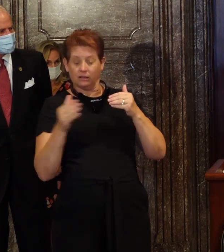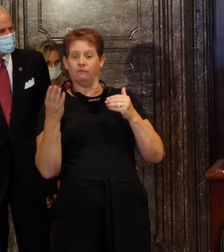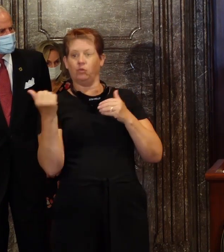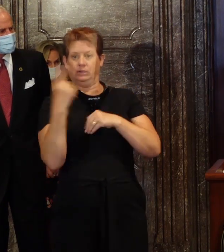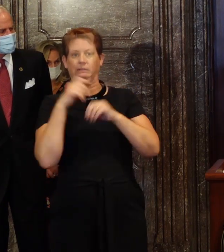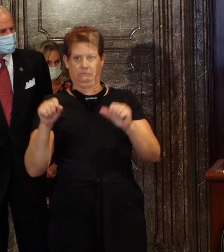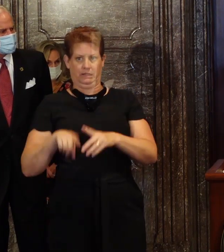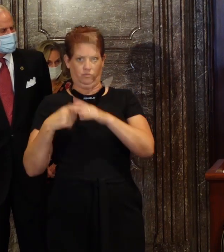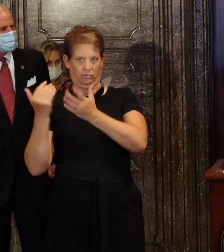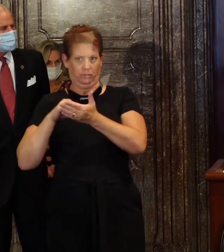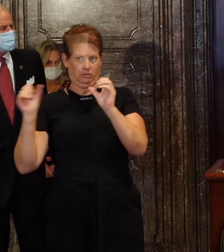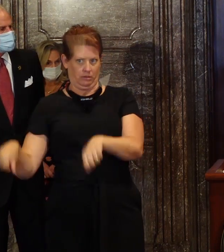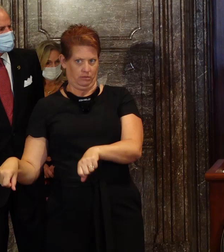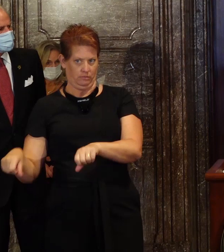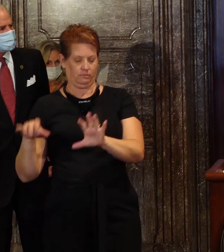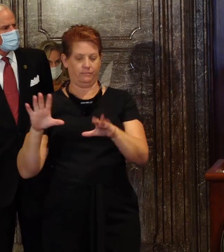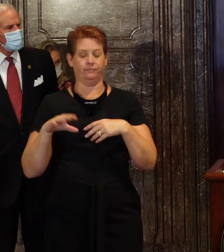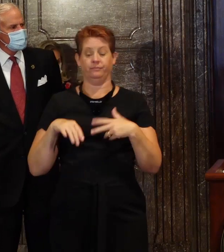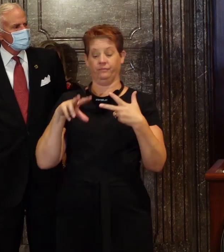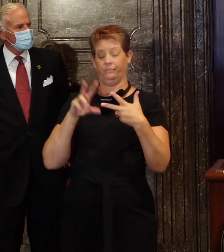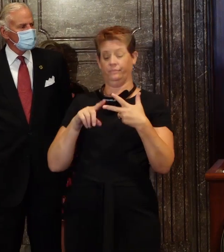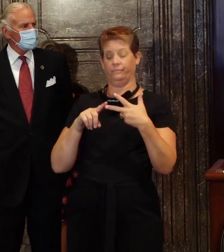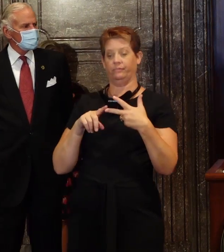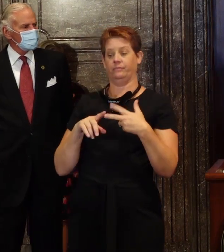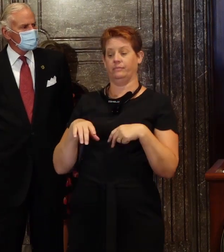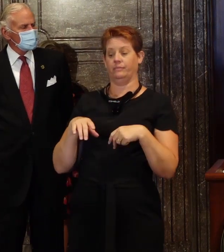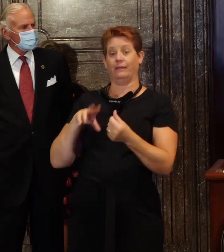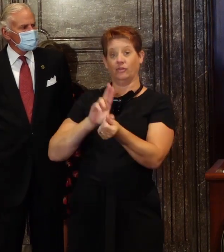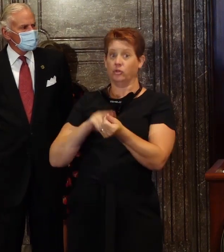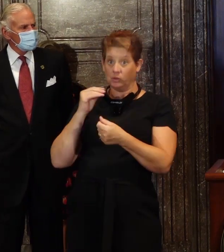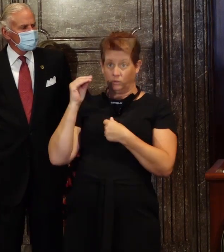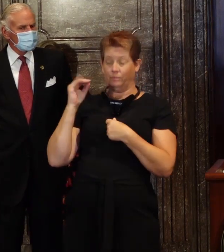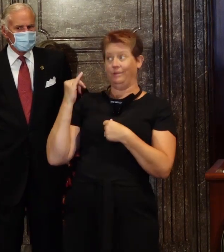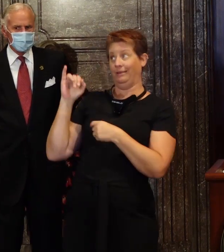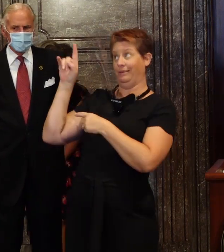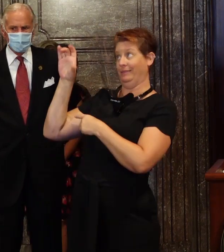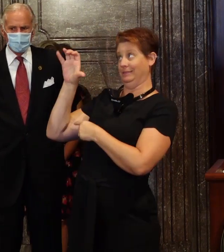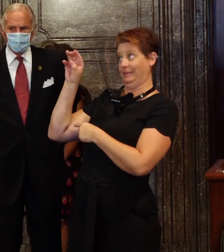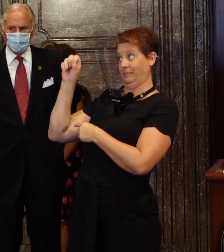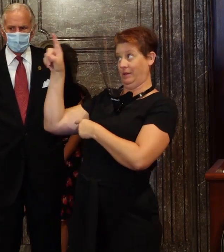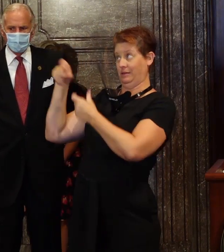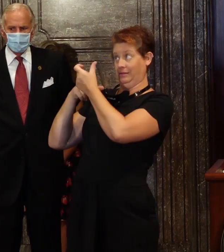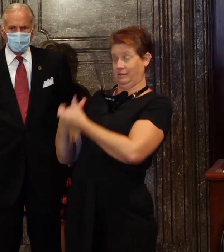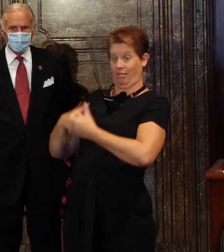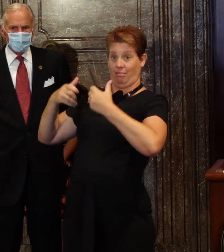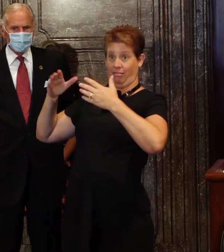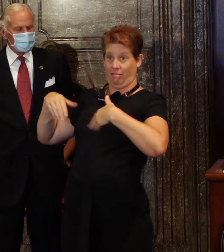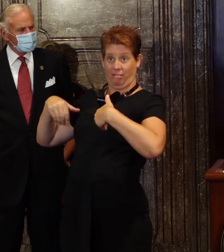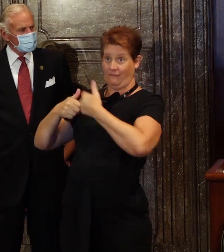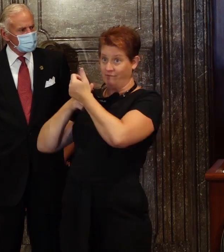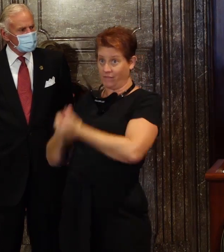3, for a nursing home, if testing is not occurring per federal CMS requirements, visitation must be